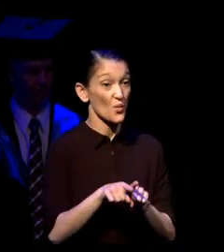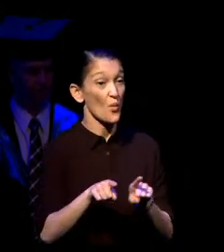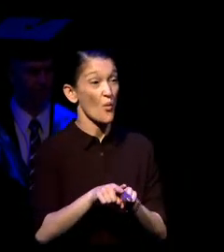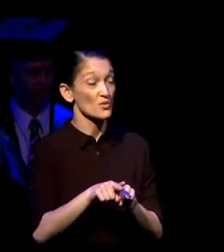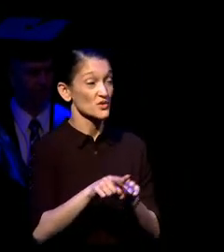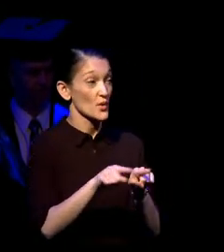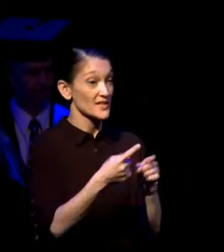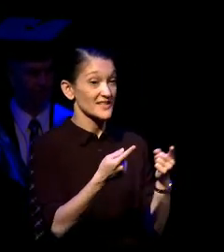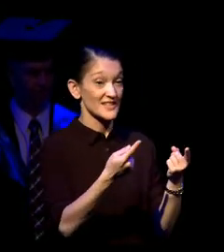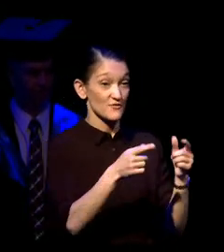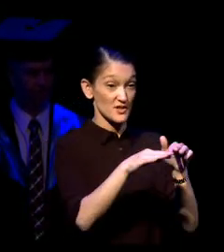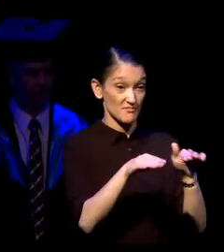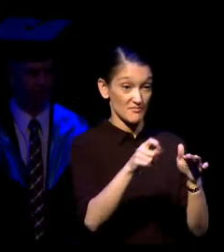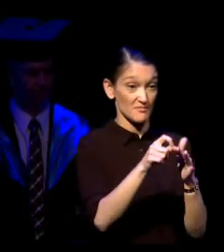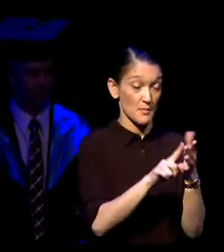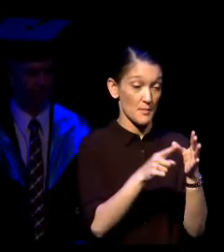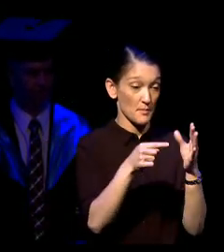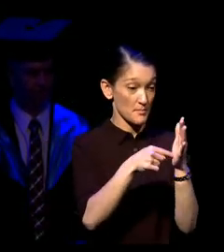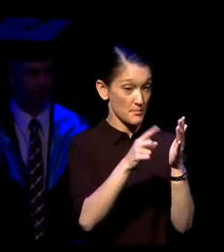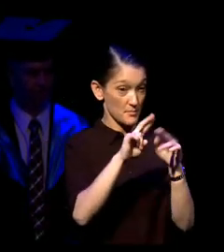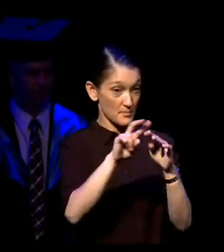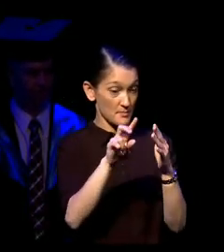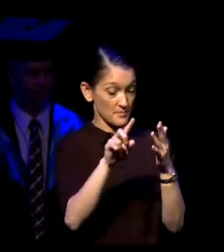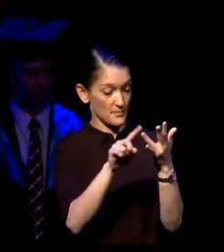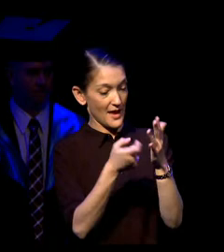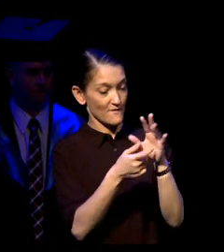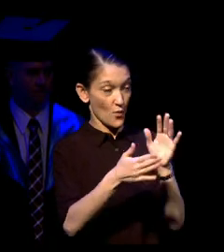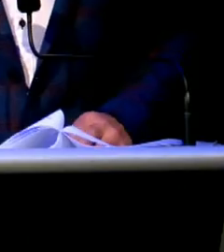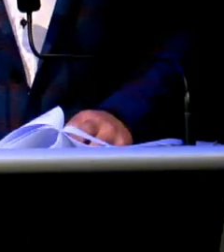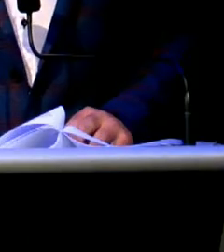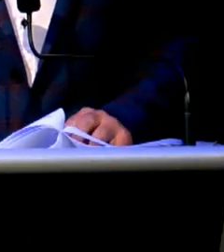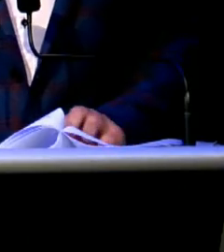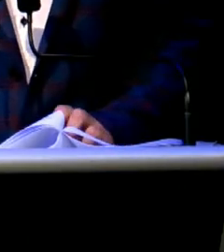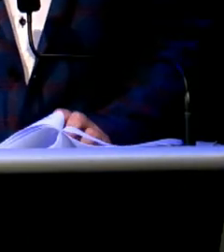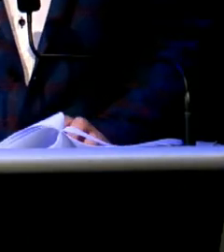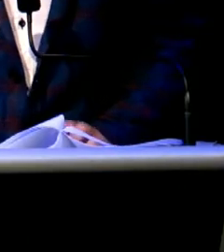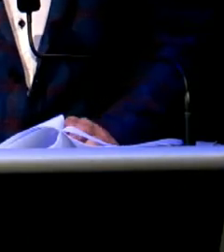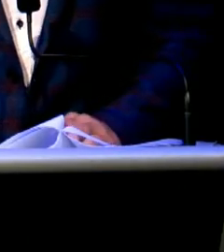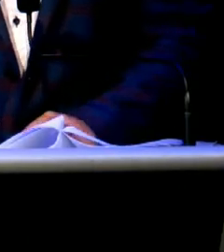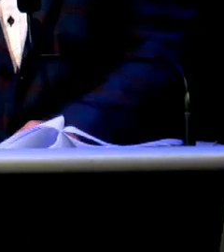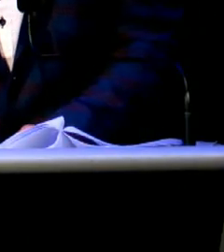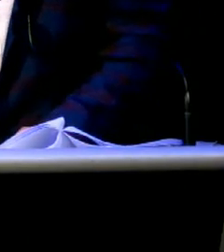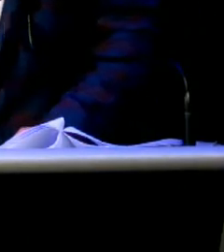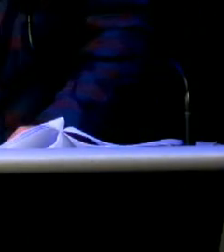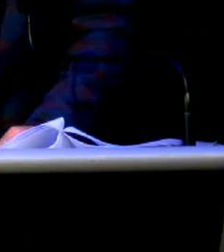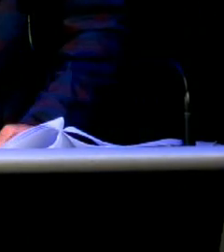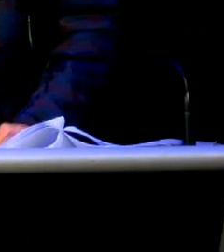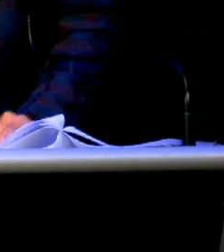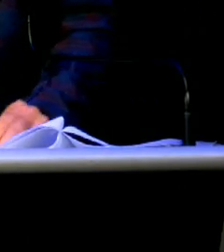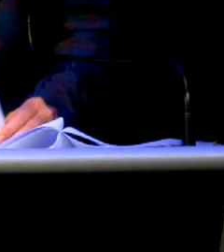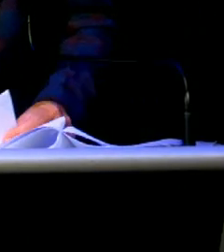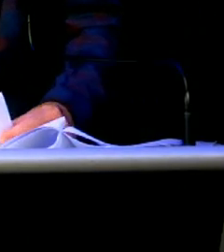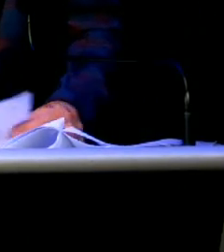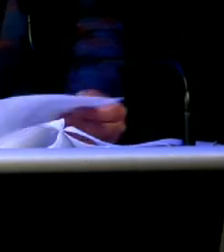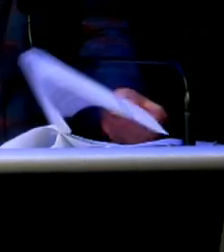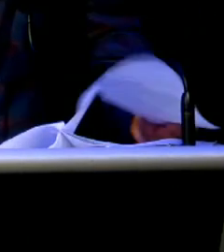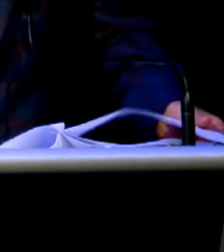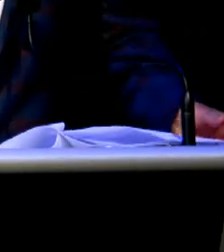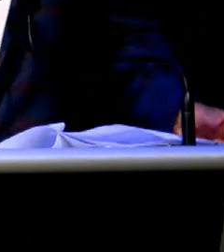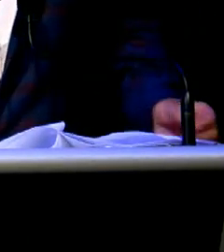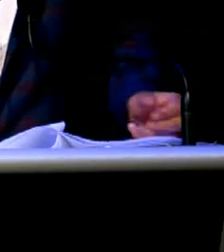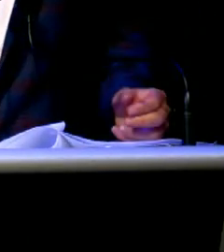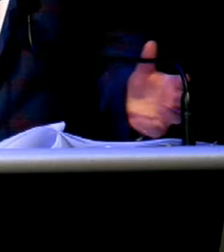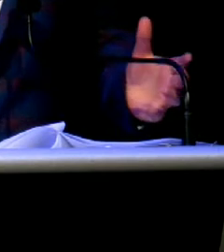31. We got on 44 in Adelaide, Face TV in New Zealand. We were on in Fiji, in Vanuatu. And I also got my show on